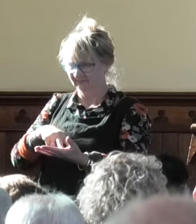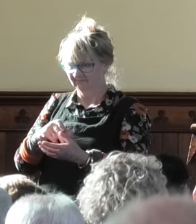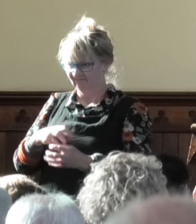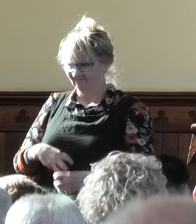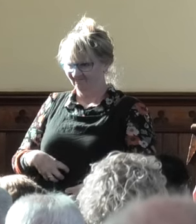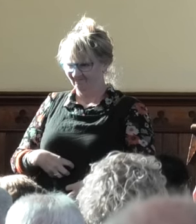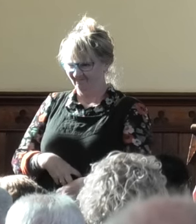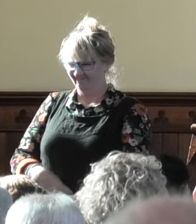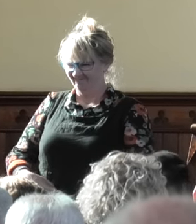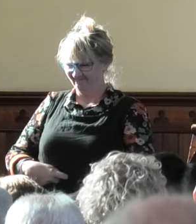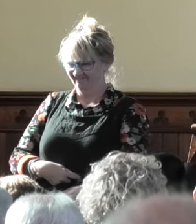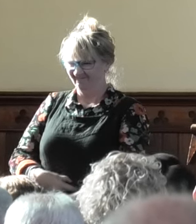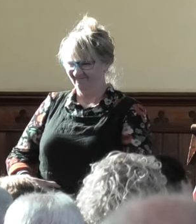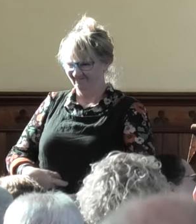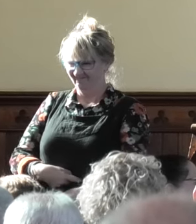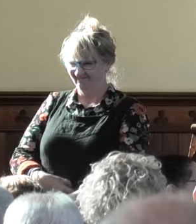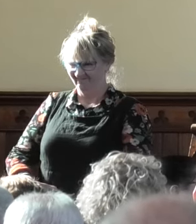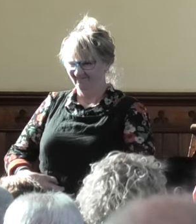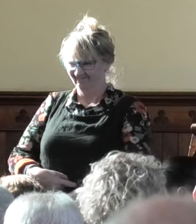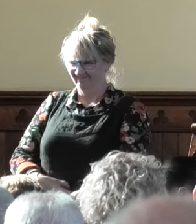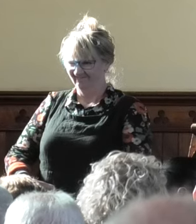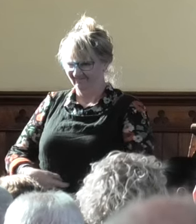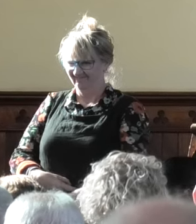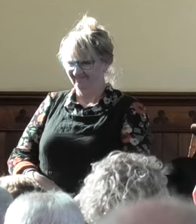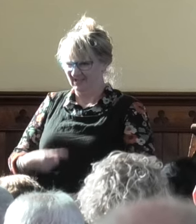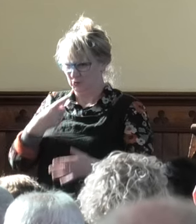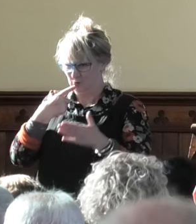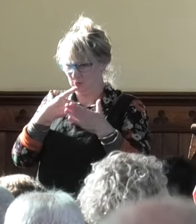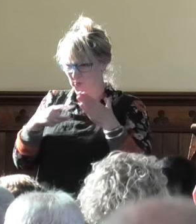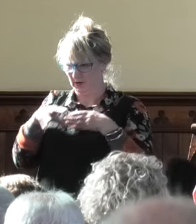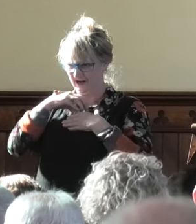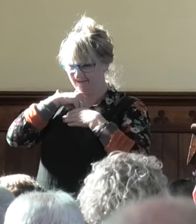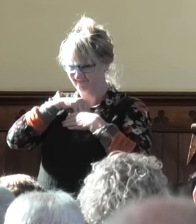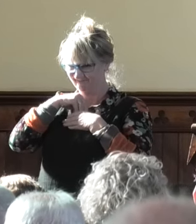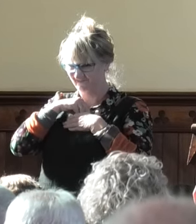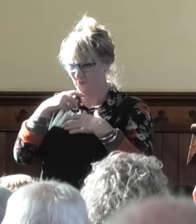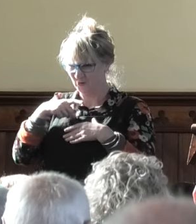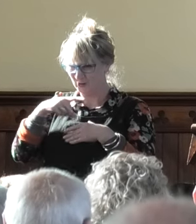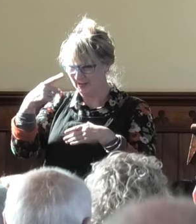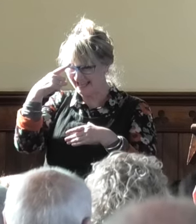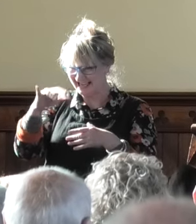this person who had handed me this snake. What are you thinking, Rinska?